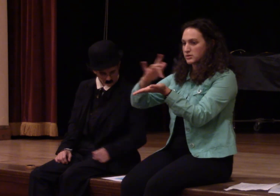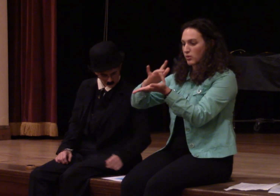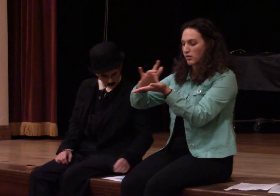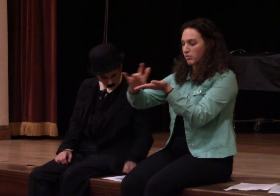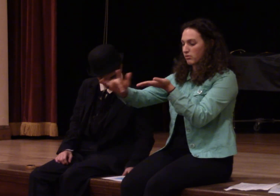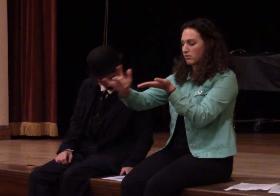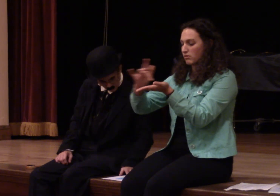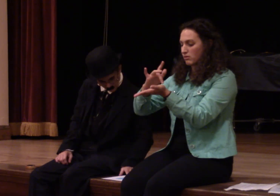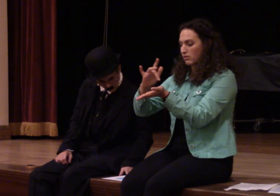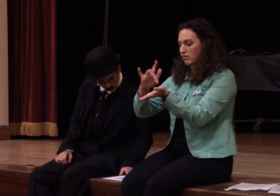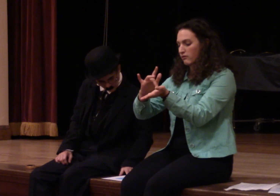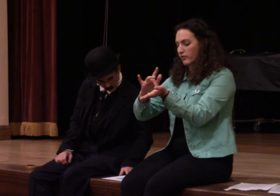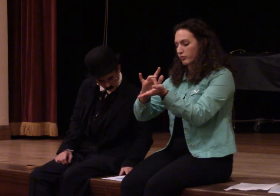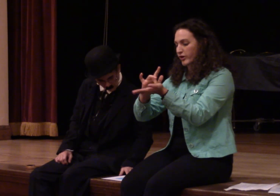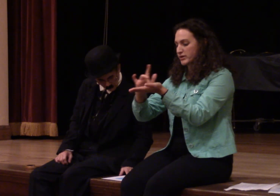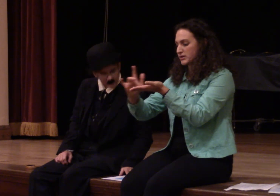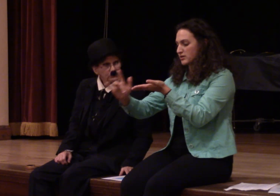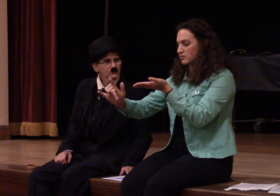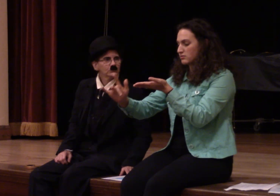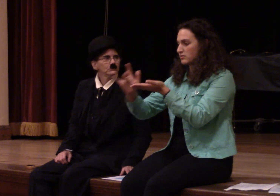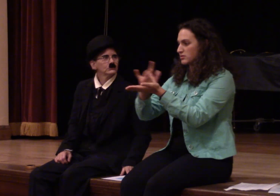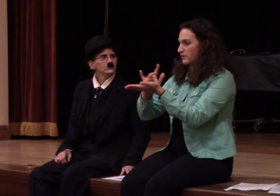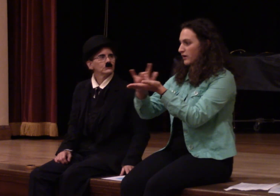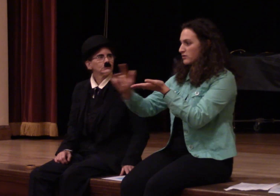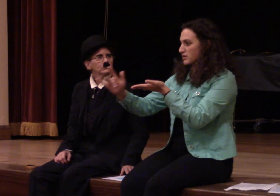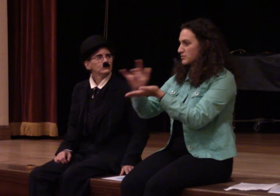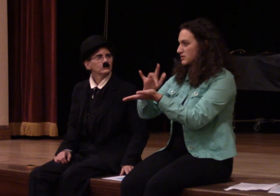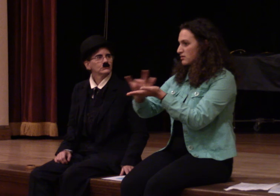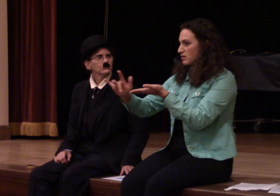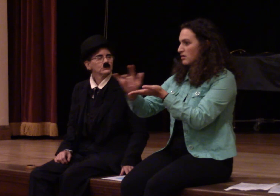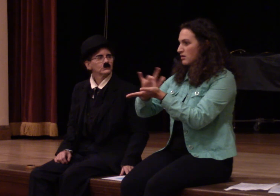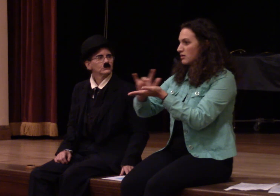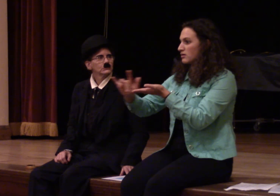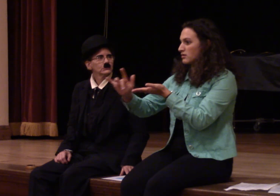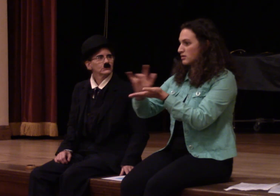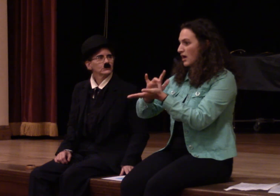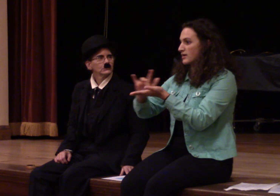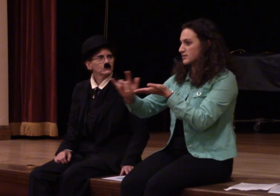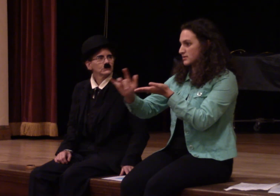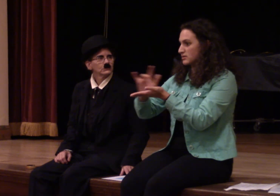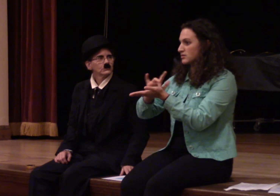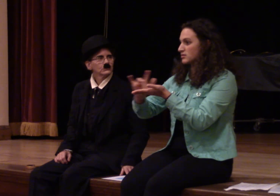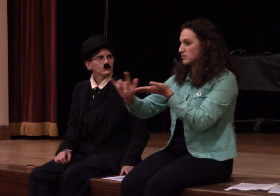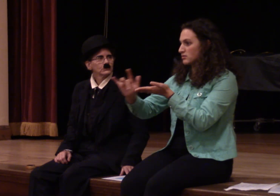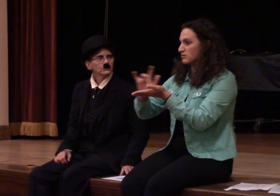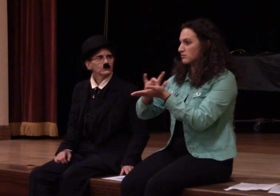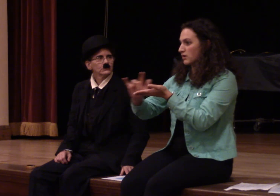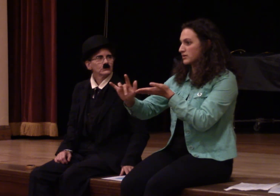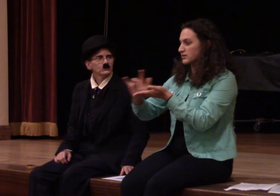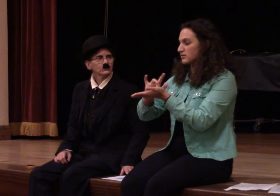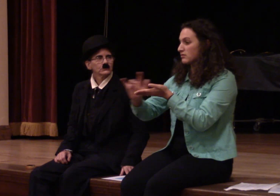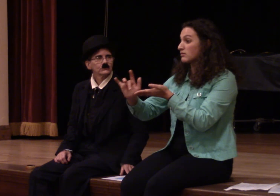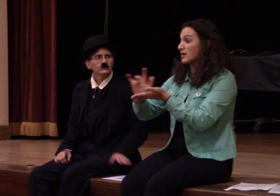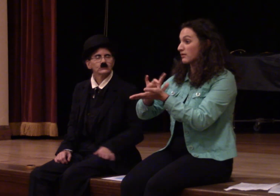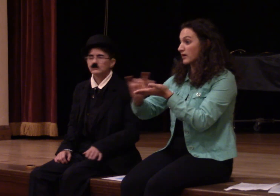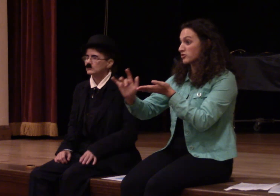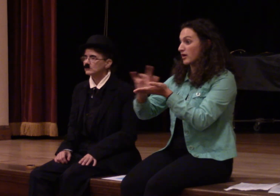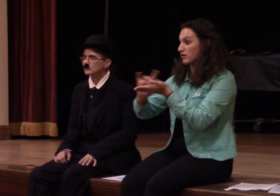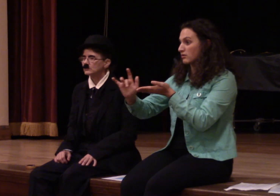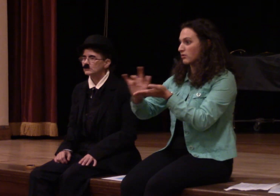swipe from wrist to fingertips. Like electronic tablet or Yes. right paper tablet? Right. Electronic. Good question.